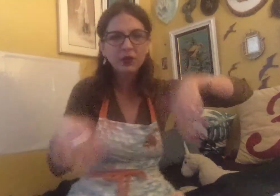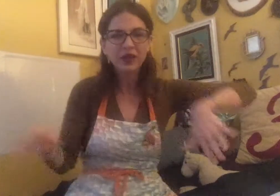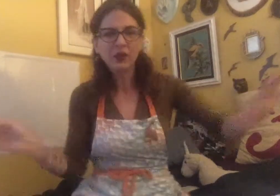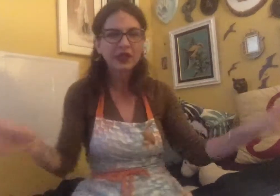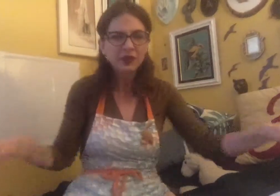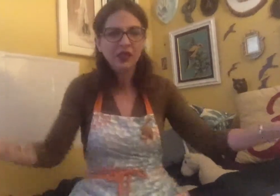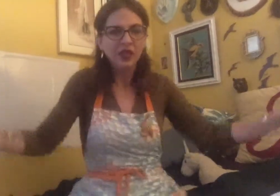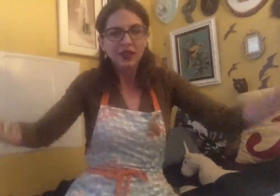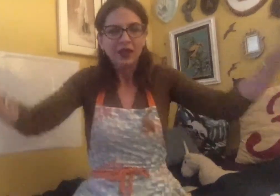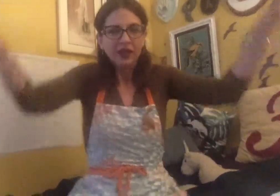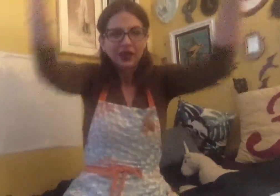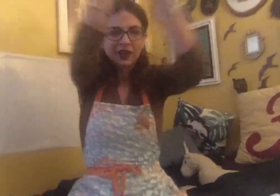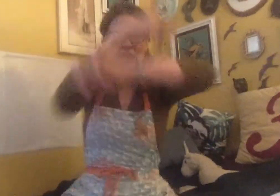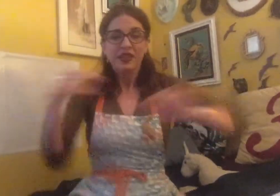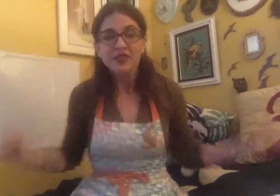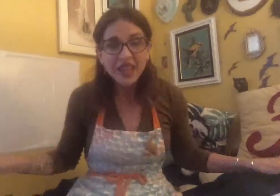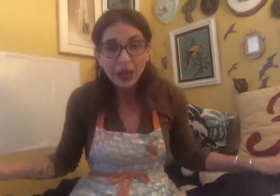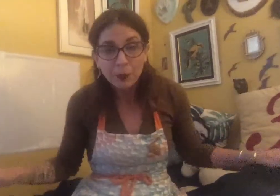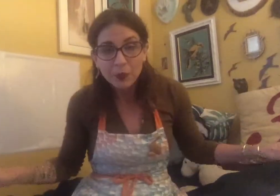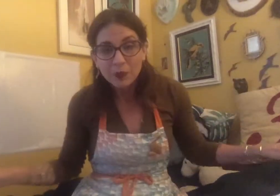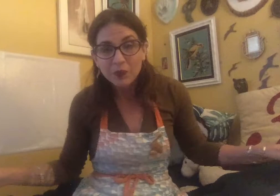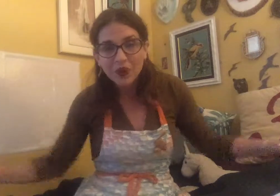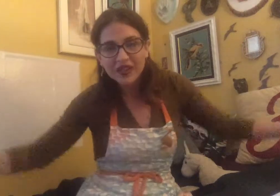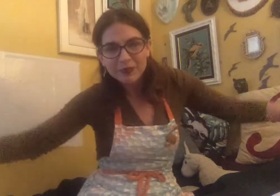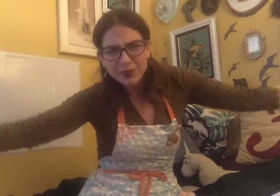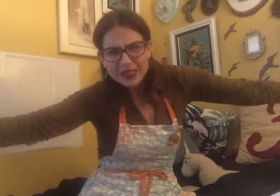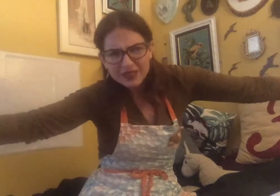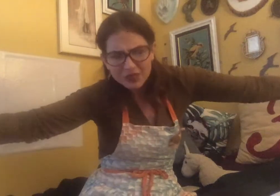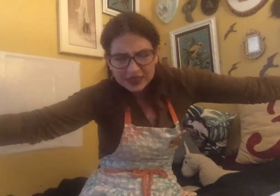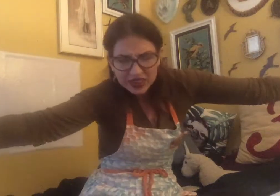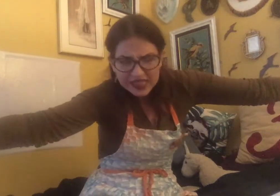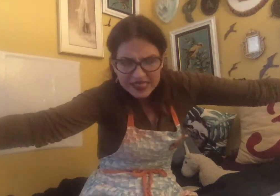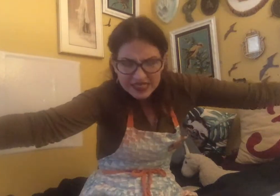wiggle, wiggle. Stop. All right, big stretches.